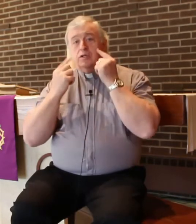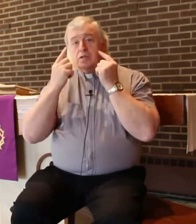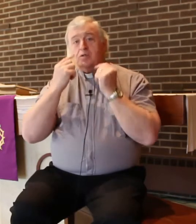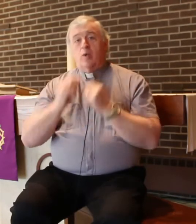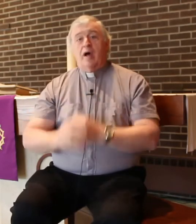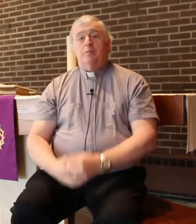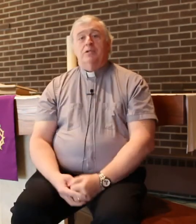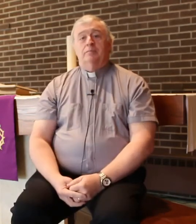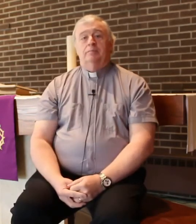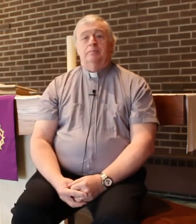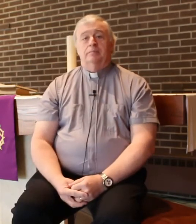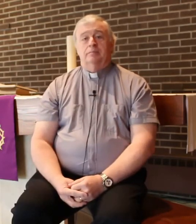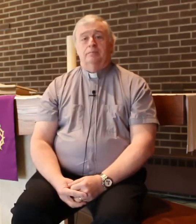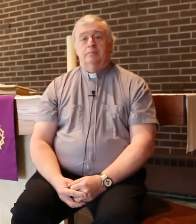Jesus wept.